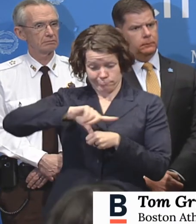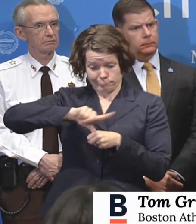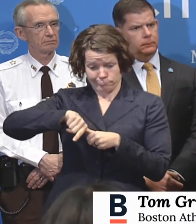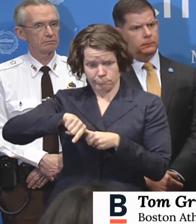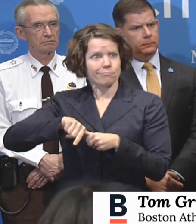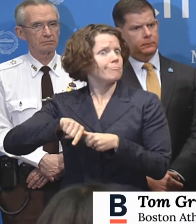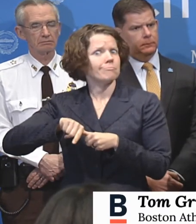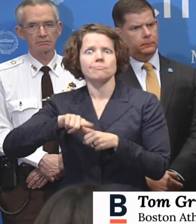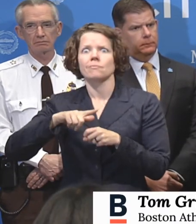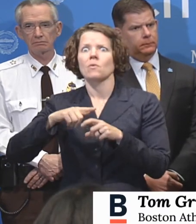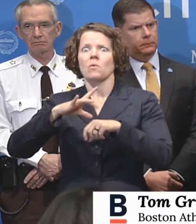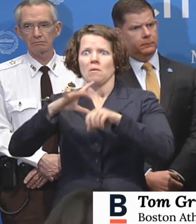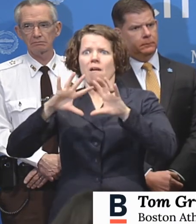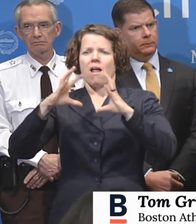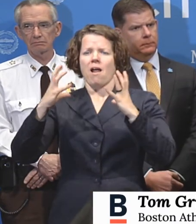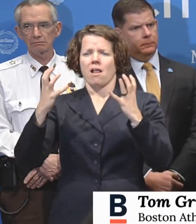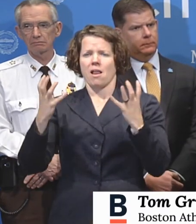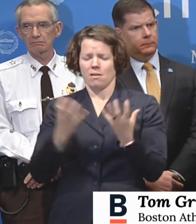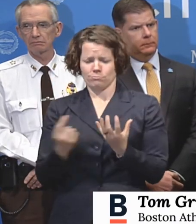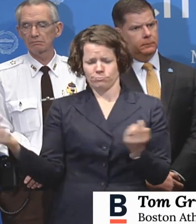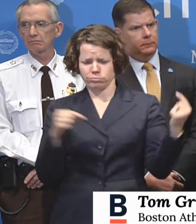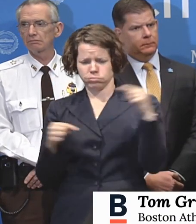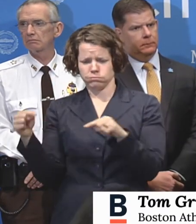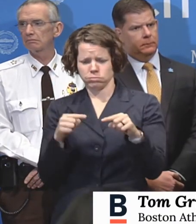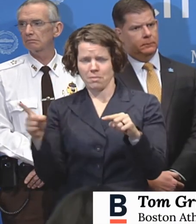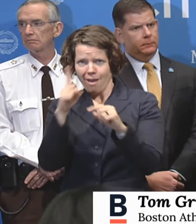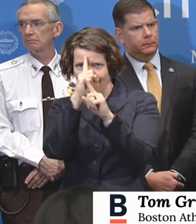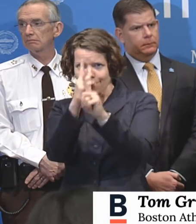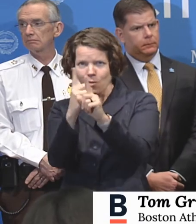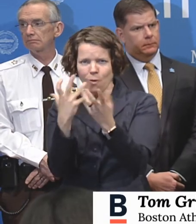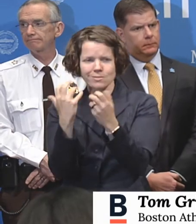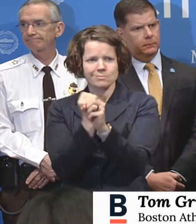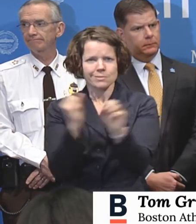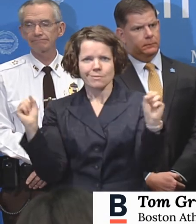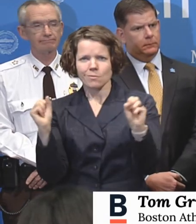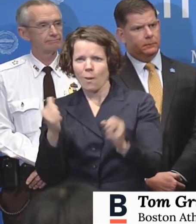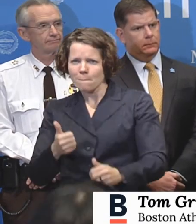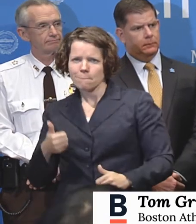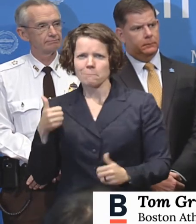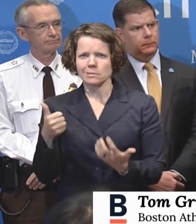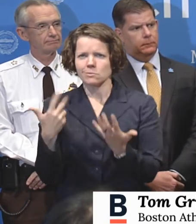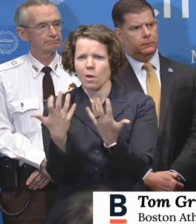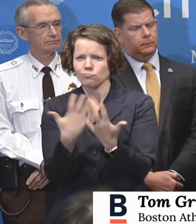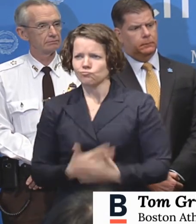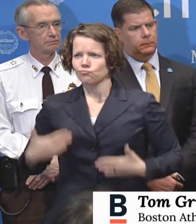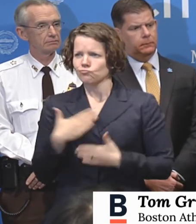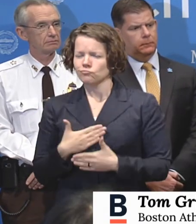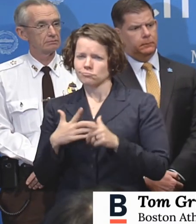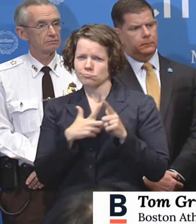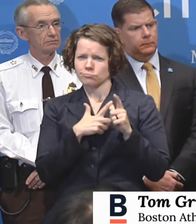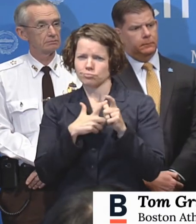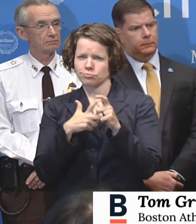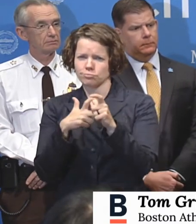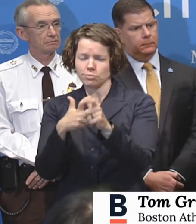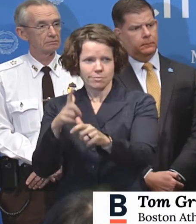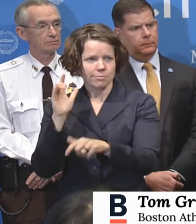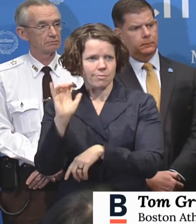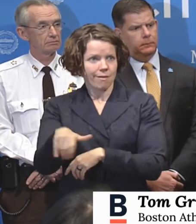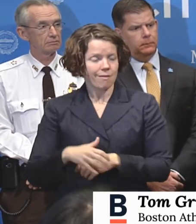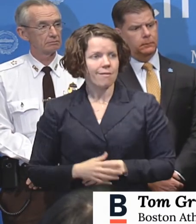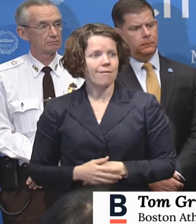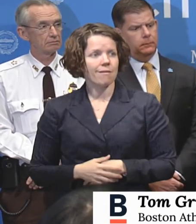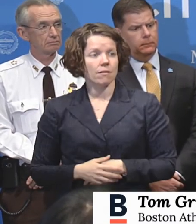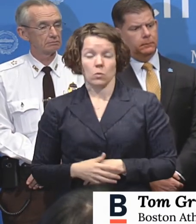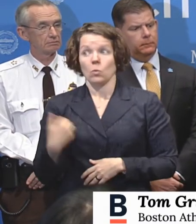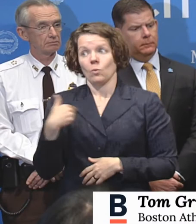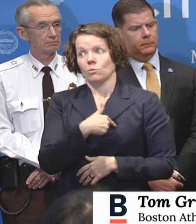knowing that they will have the safest and best experience they can find anywhere. We know that we are uniquely privileged